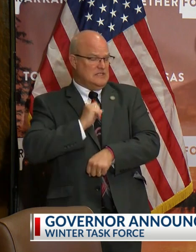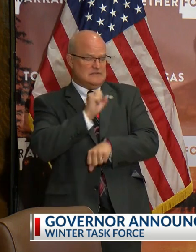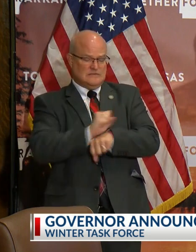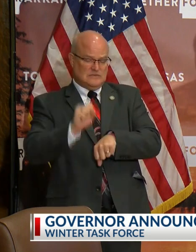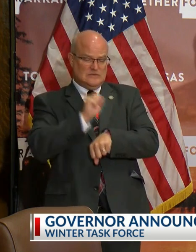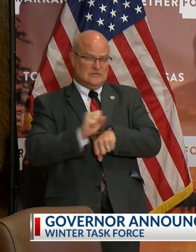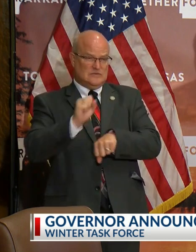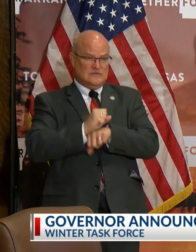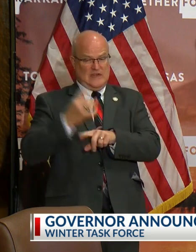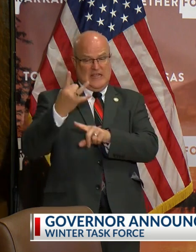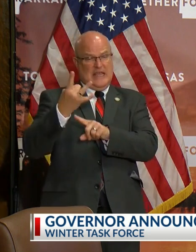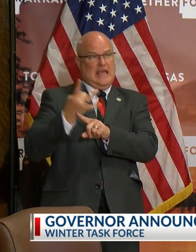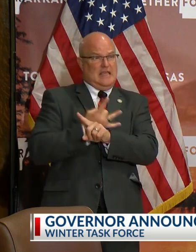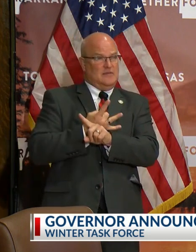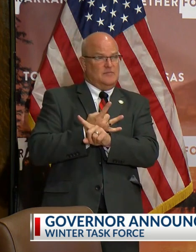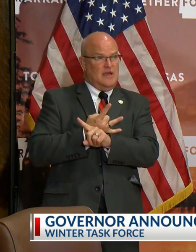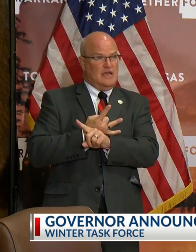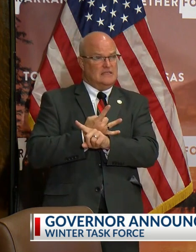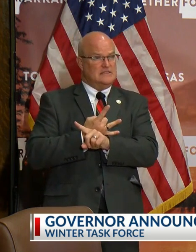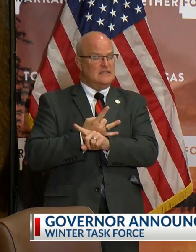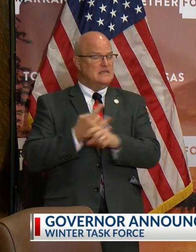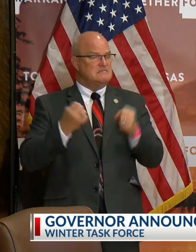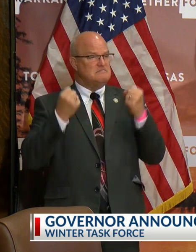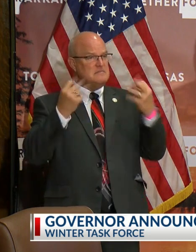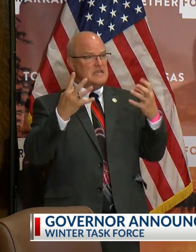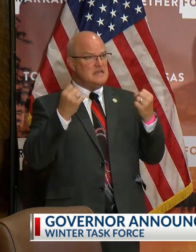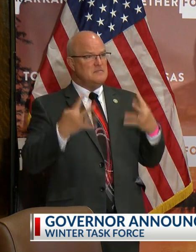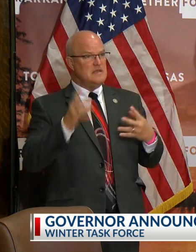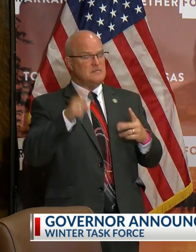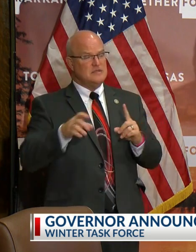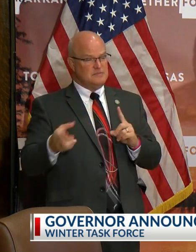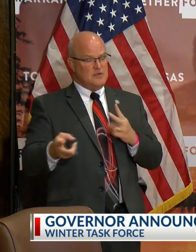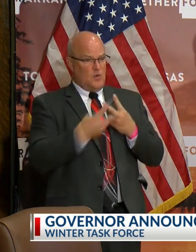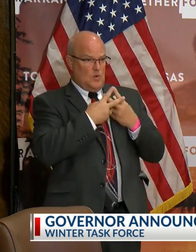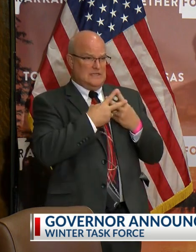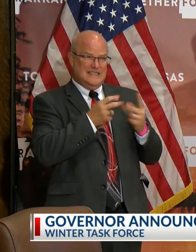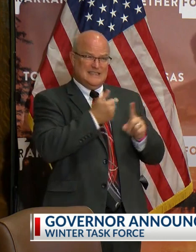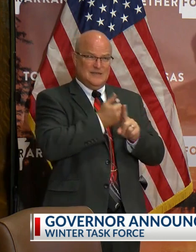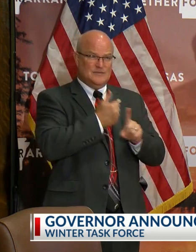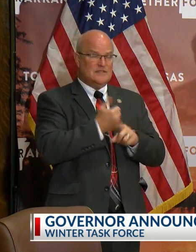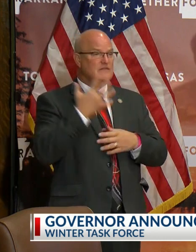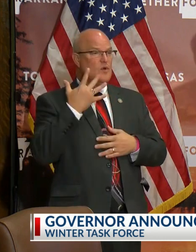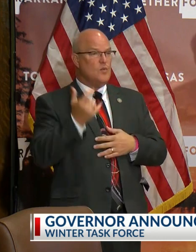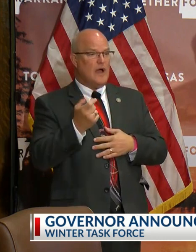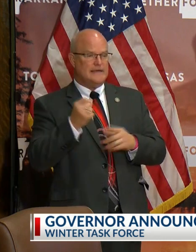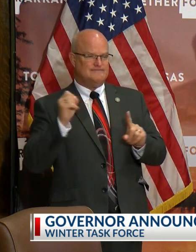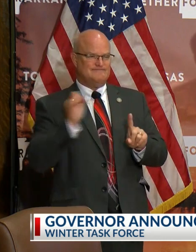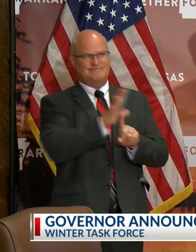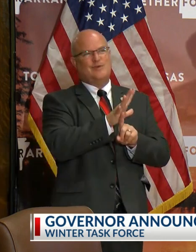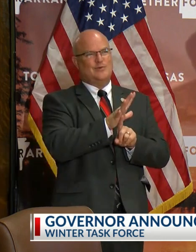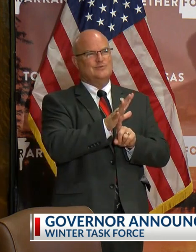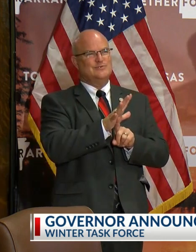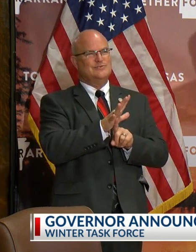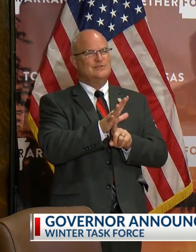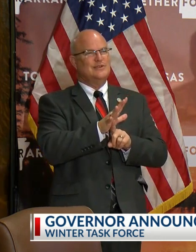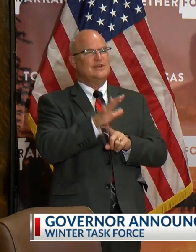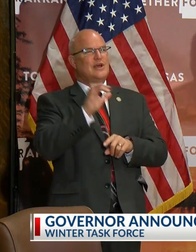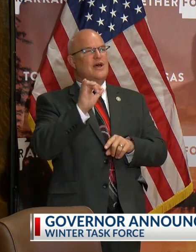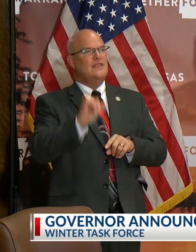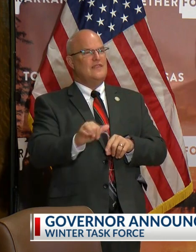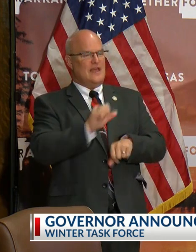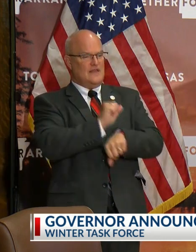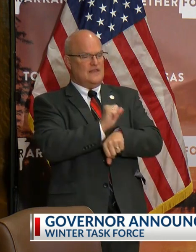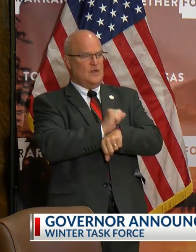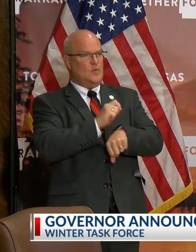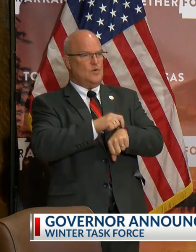of the hospital staff, too large a number, has to be quarantined themselves because of exposure, and so that shortens their